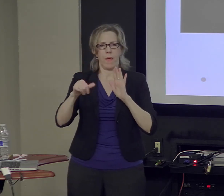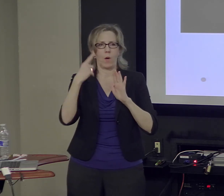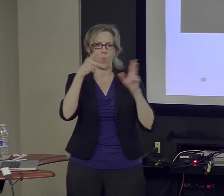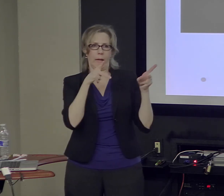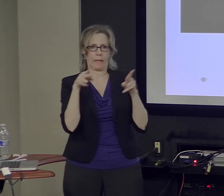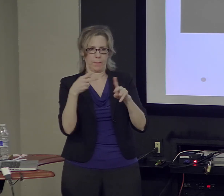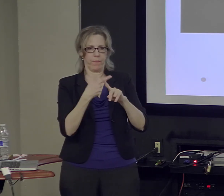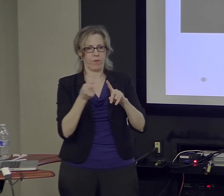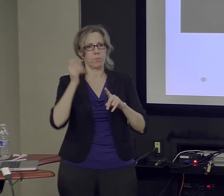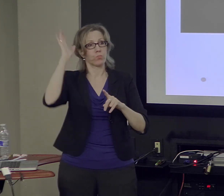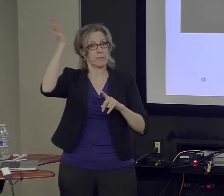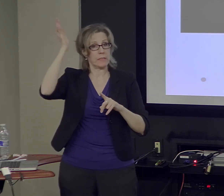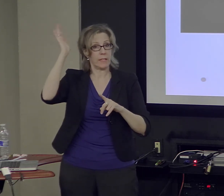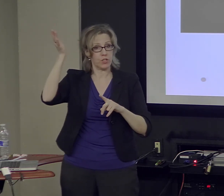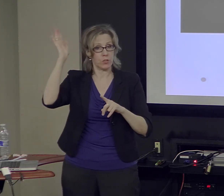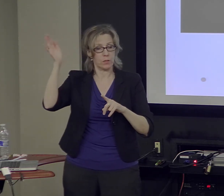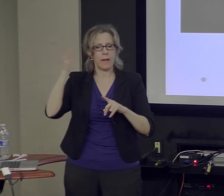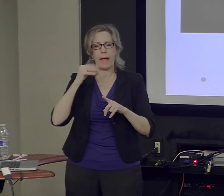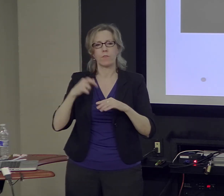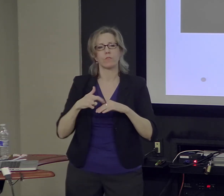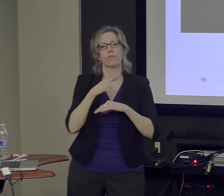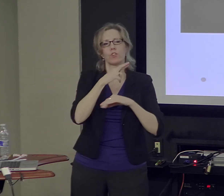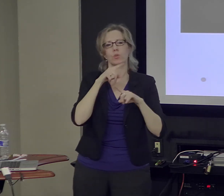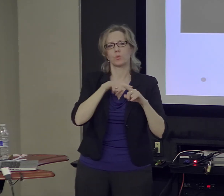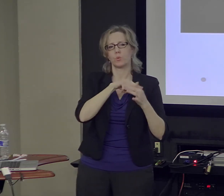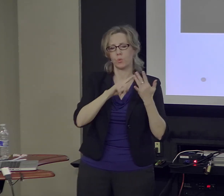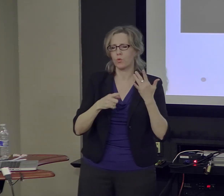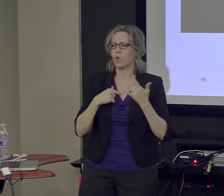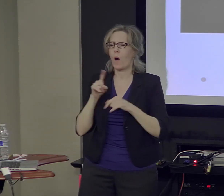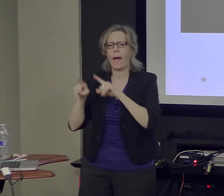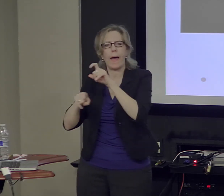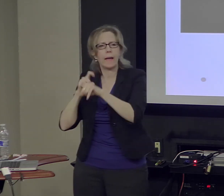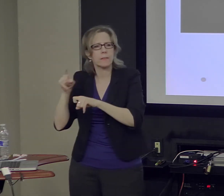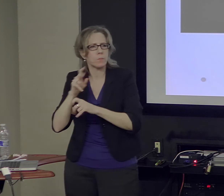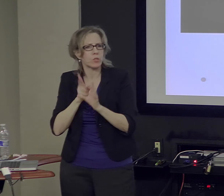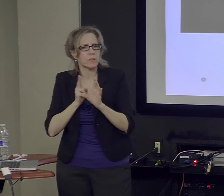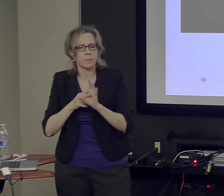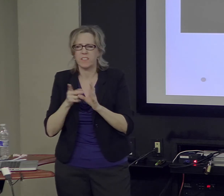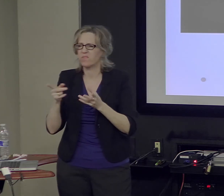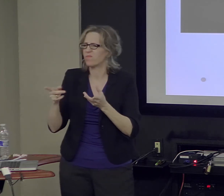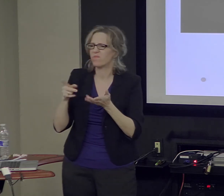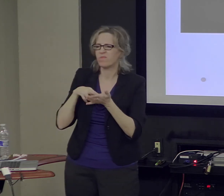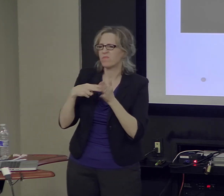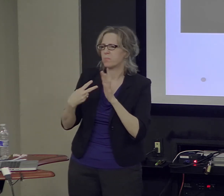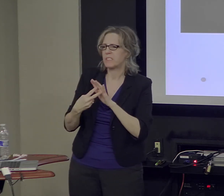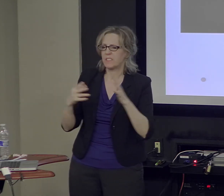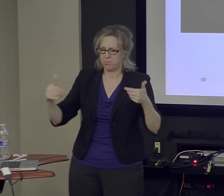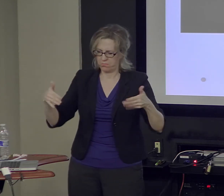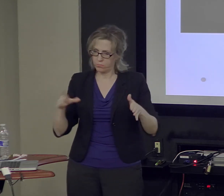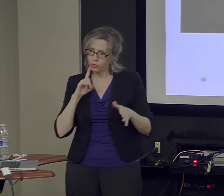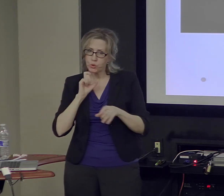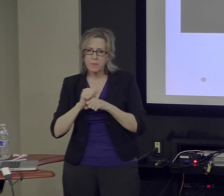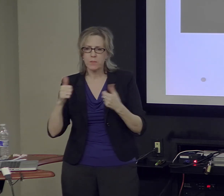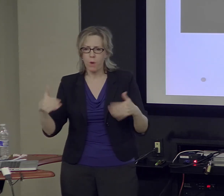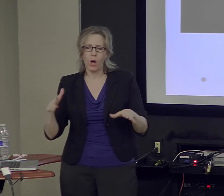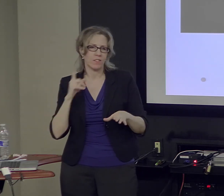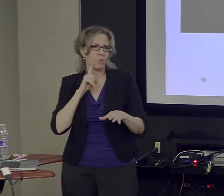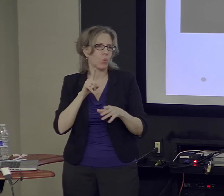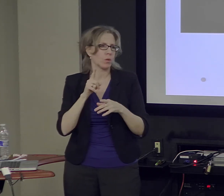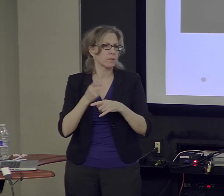For example, this clip was from a presentation. I showed this clip to participants,